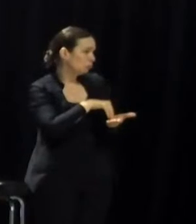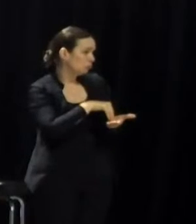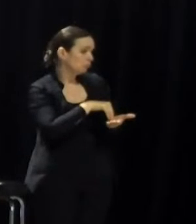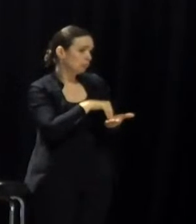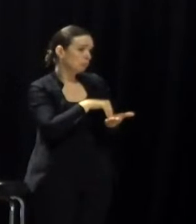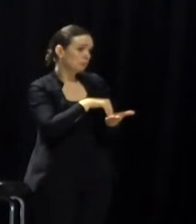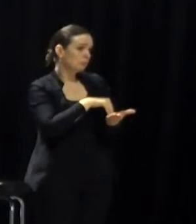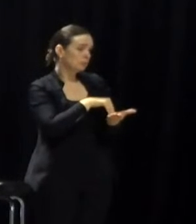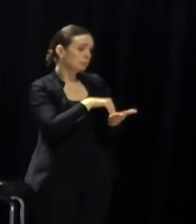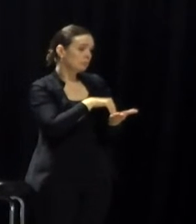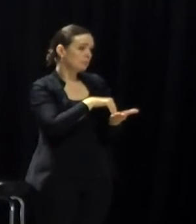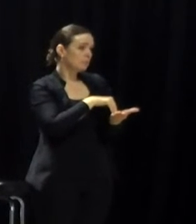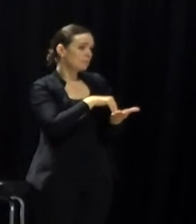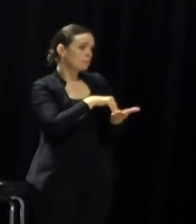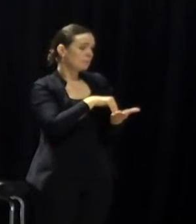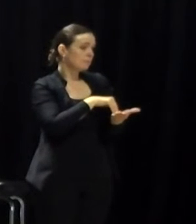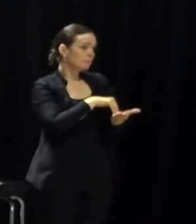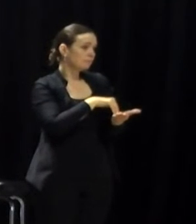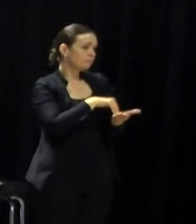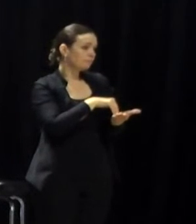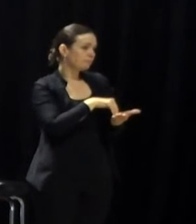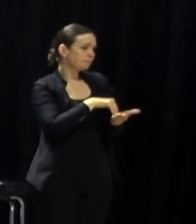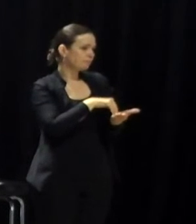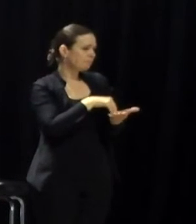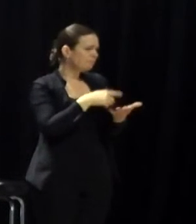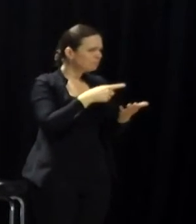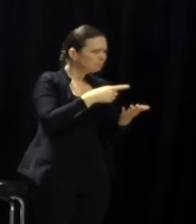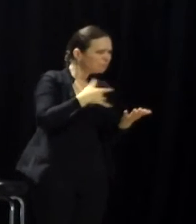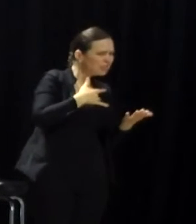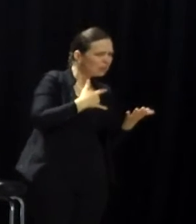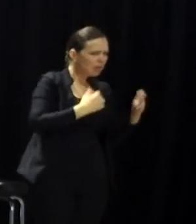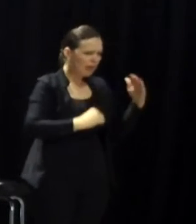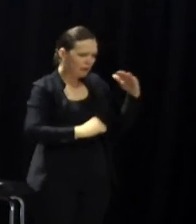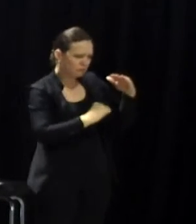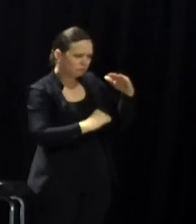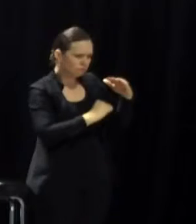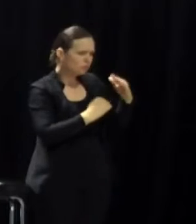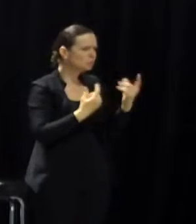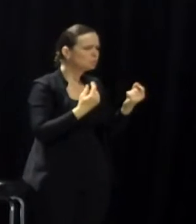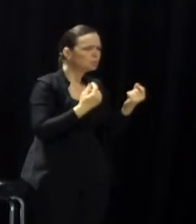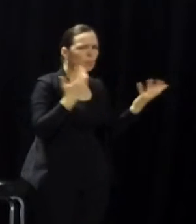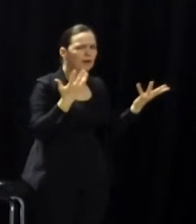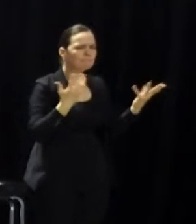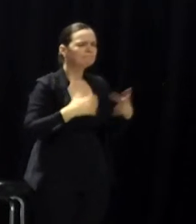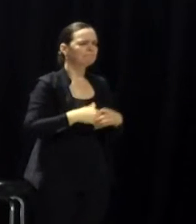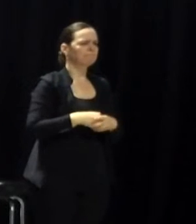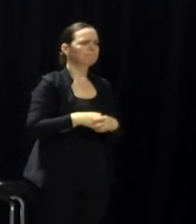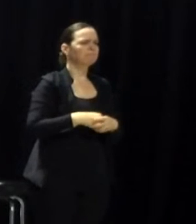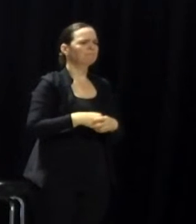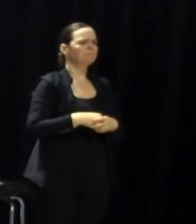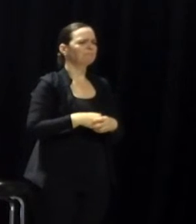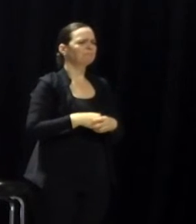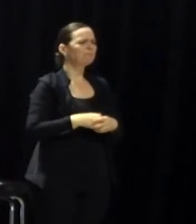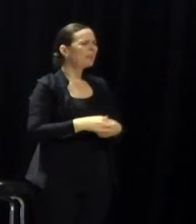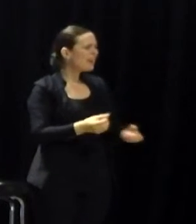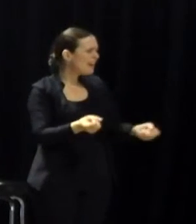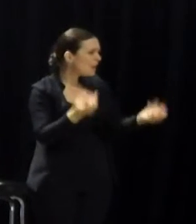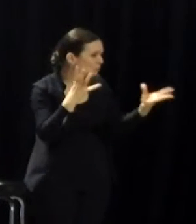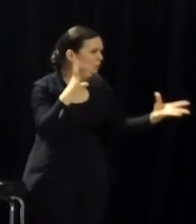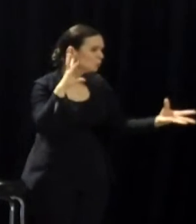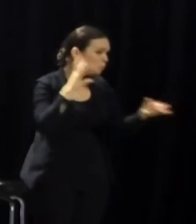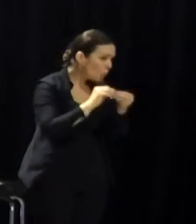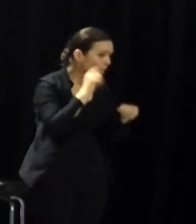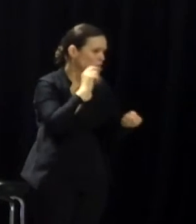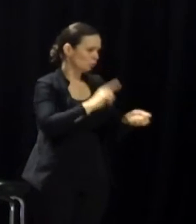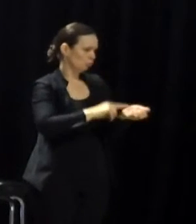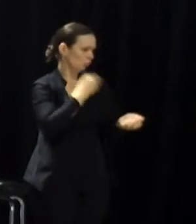What's your ultimate capacity, you think, on a weekly basis for how many total vaccines you can? Yeah, so that's a